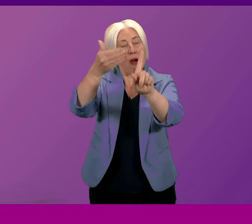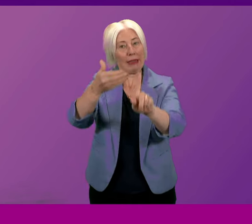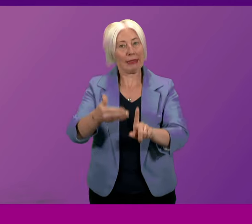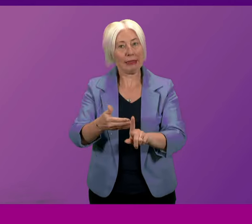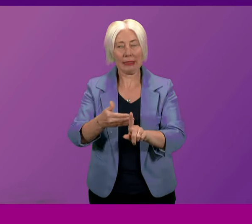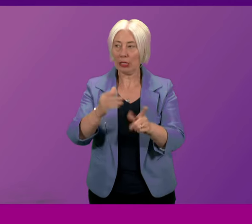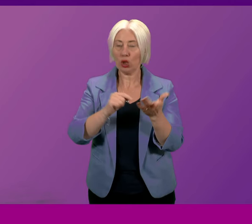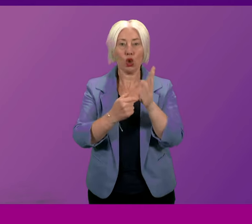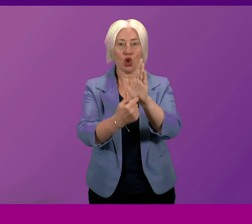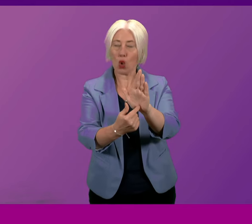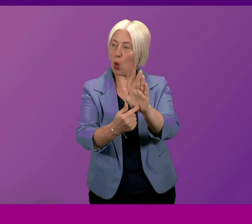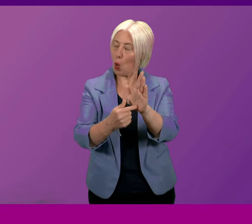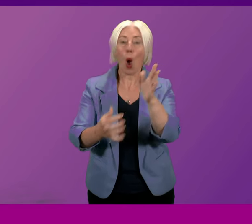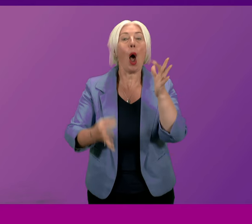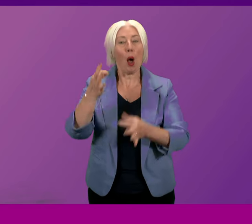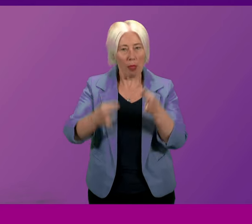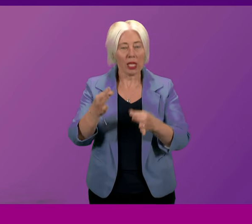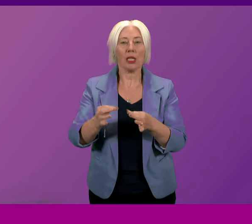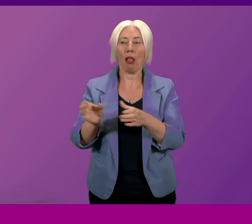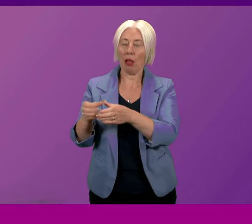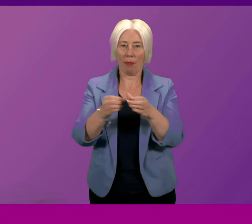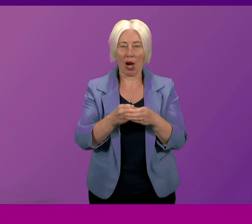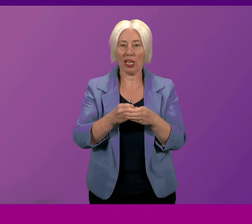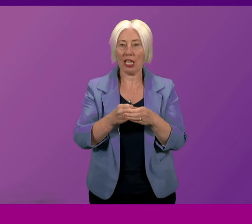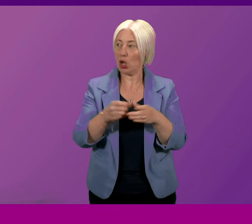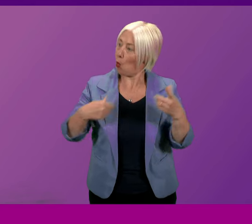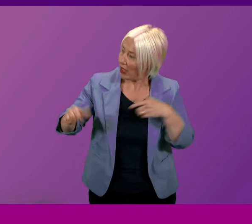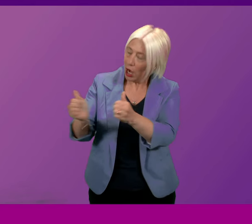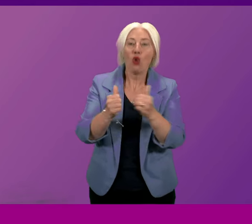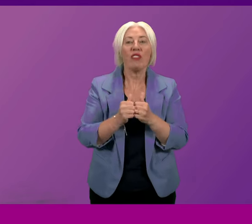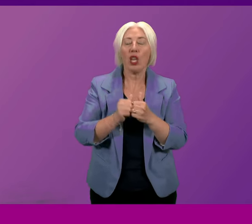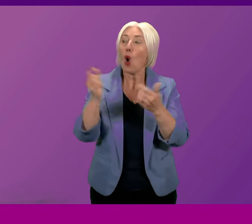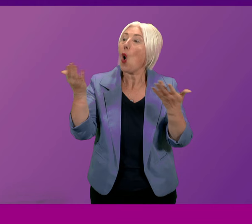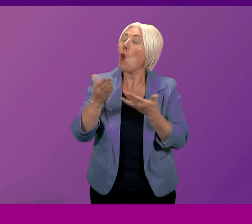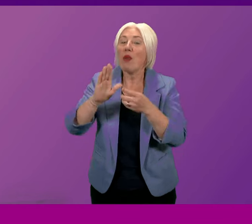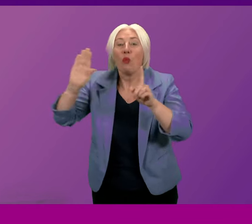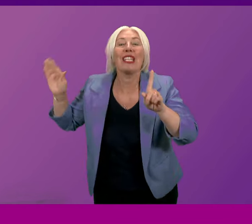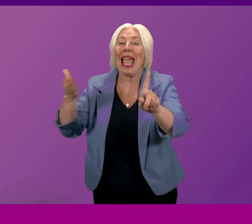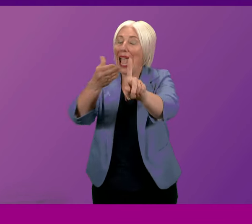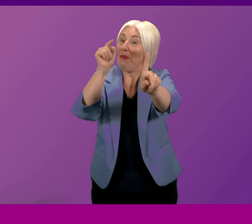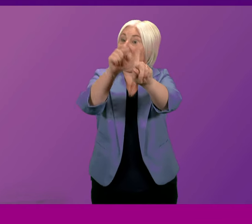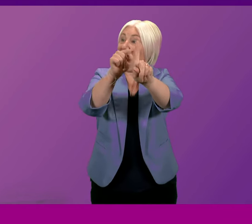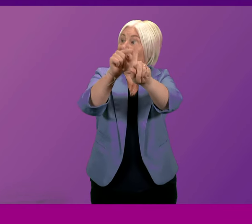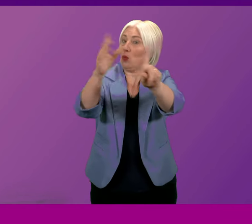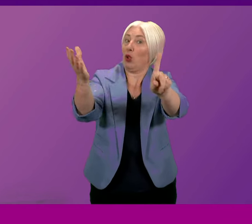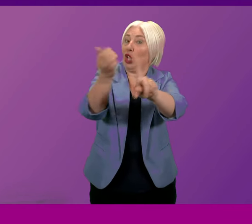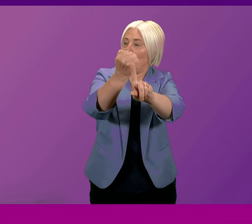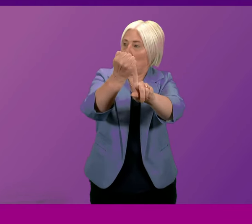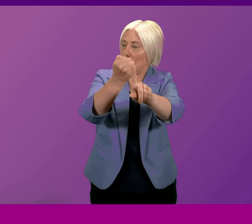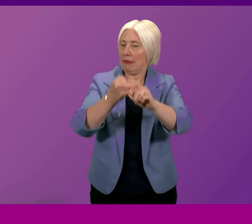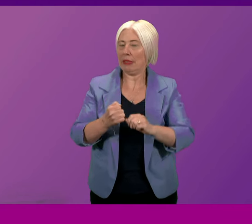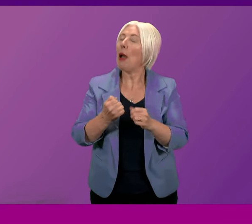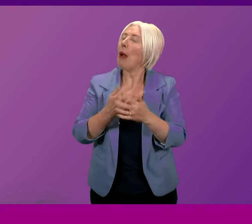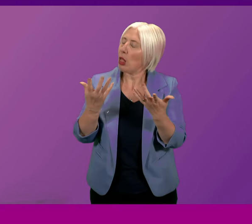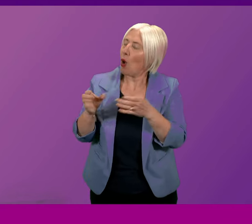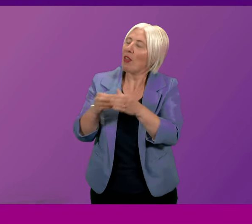that political parties can agree on the destination we're aiming for, even if too many have so far blocked the action needed to get